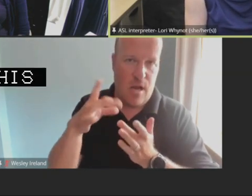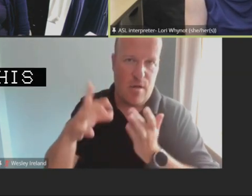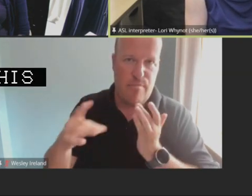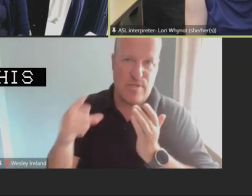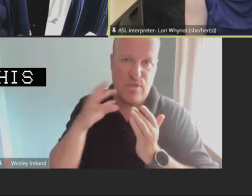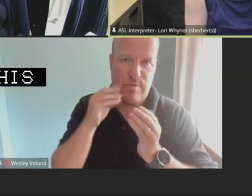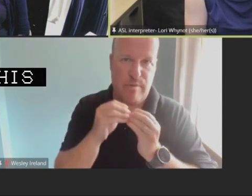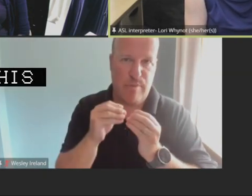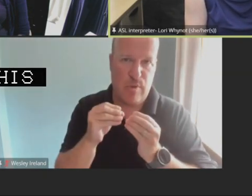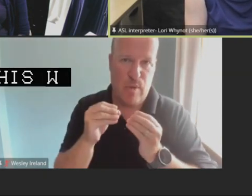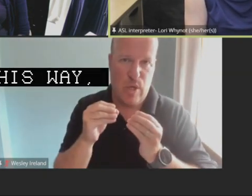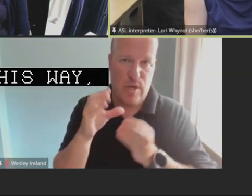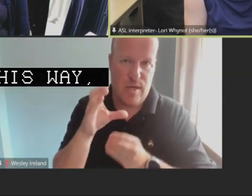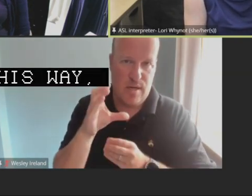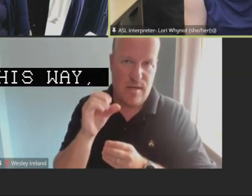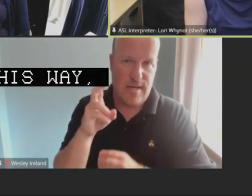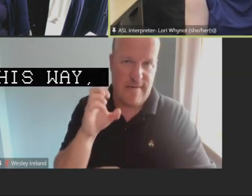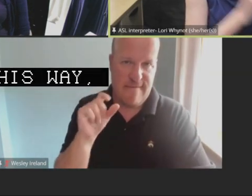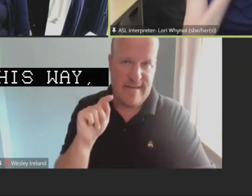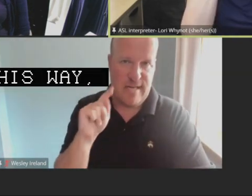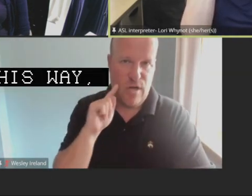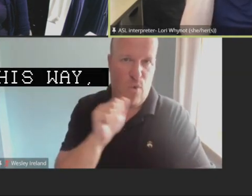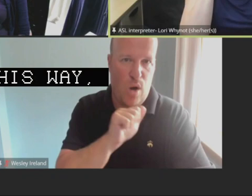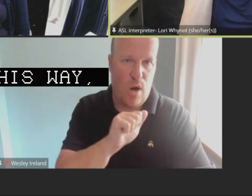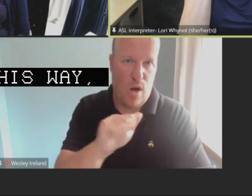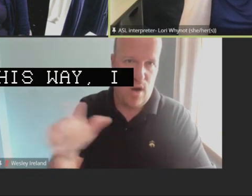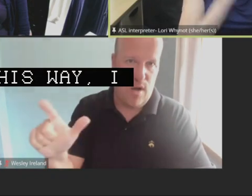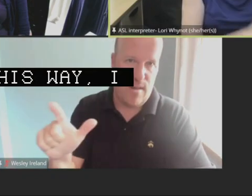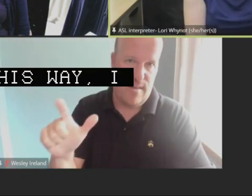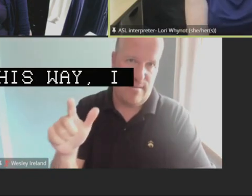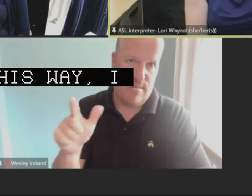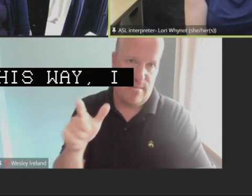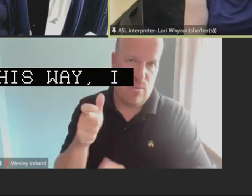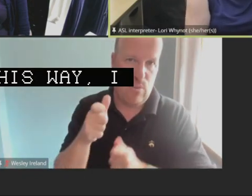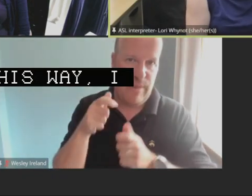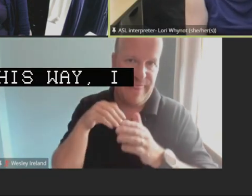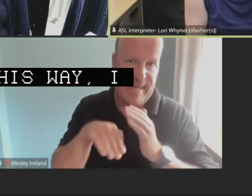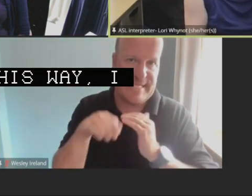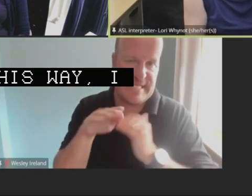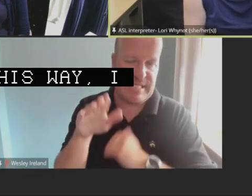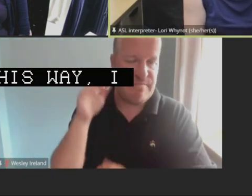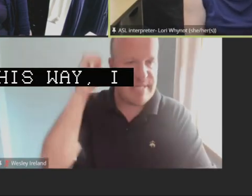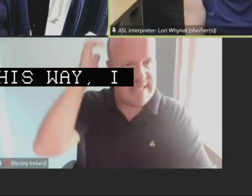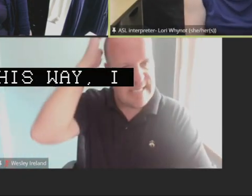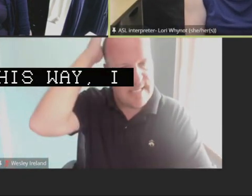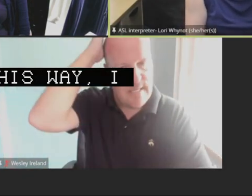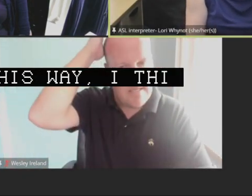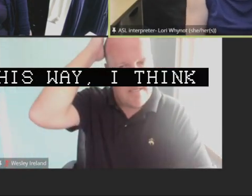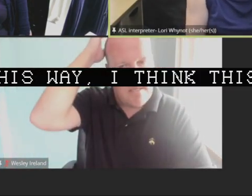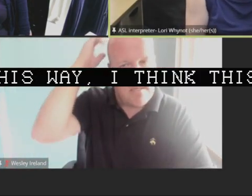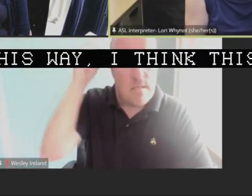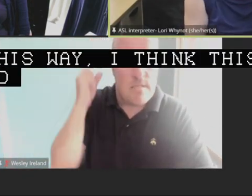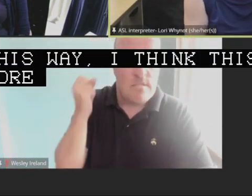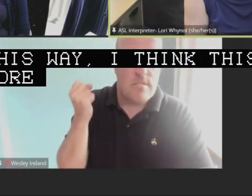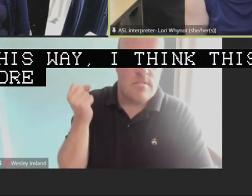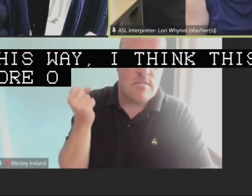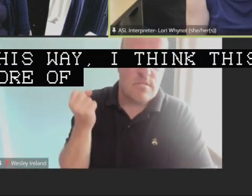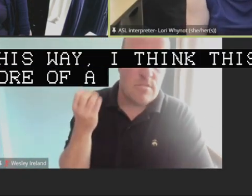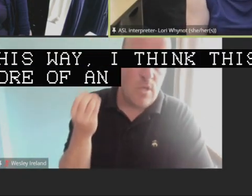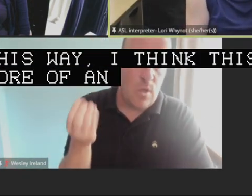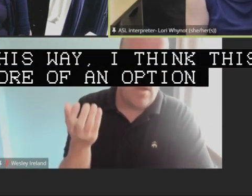think I'm not really, I think this would give a little bit more of the options for all of the people involved.